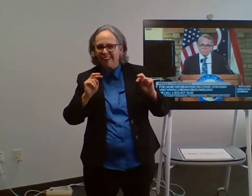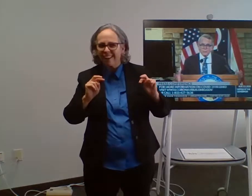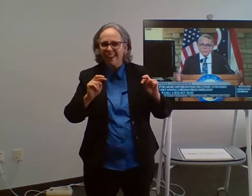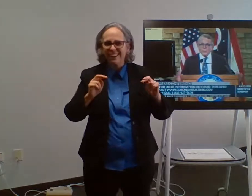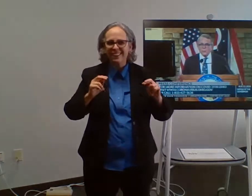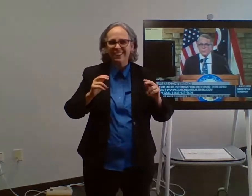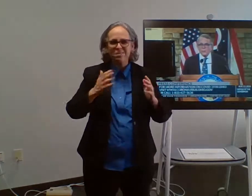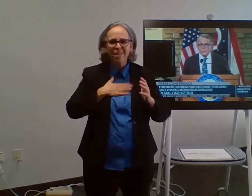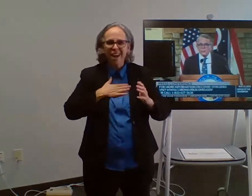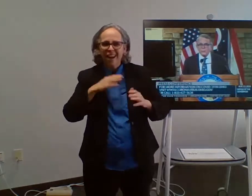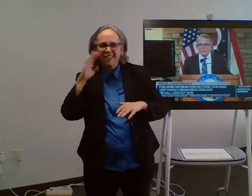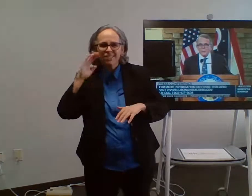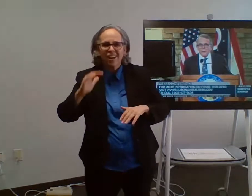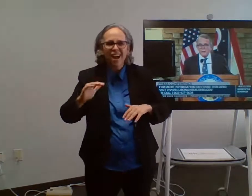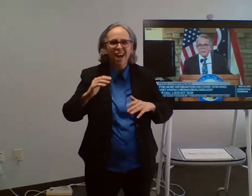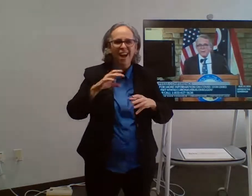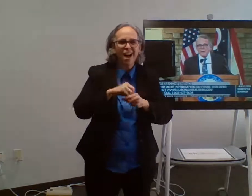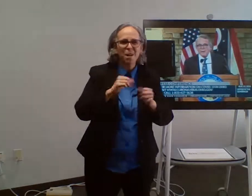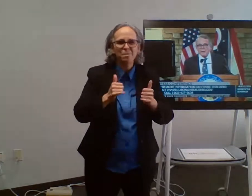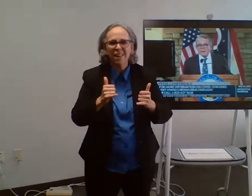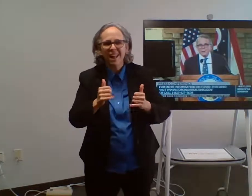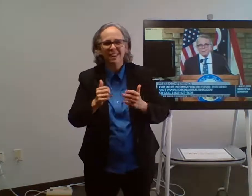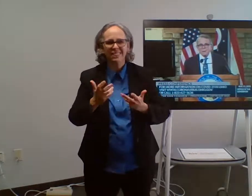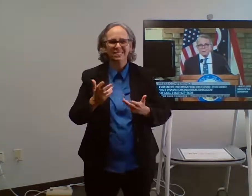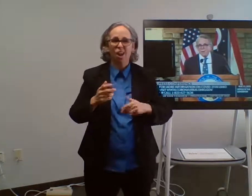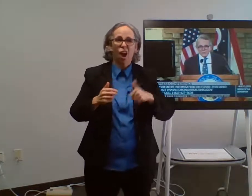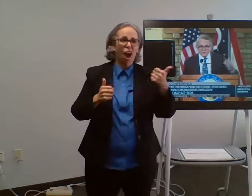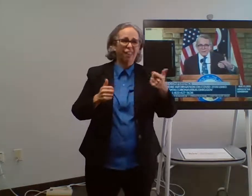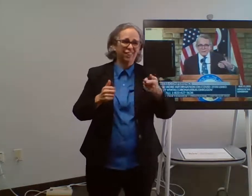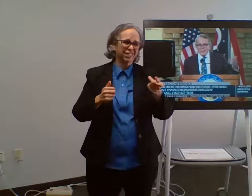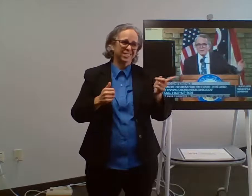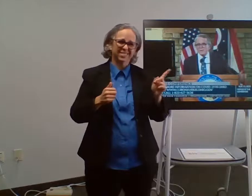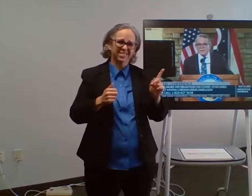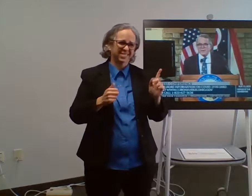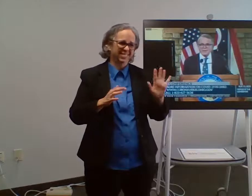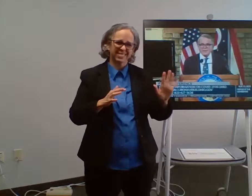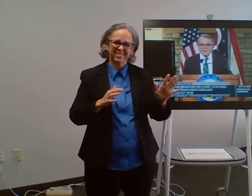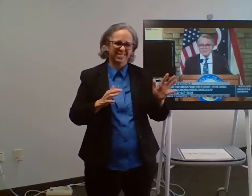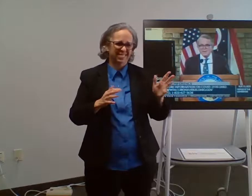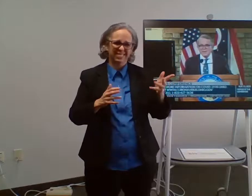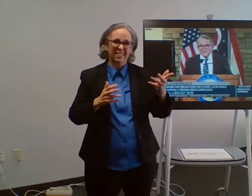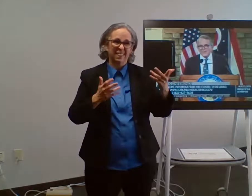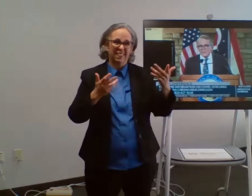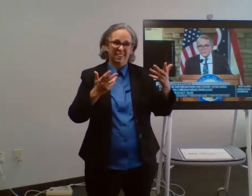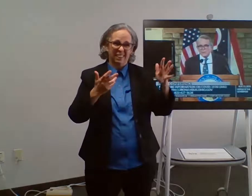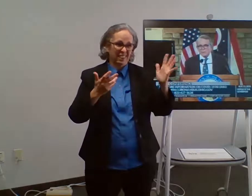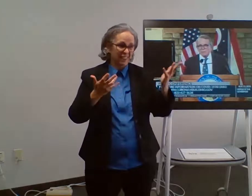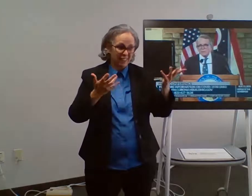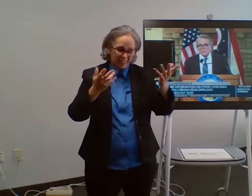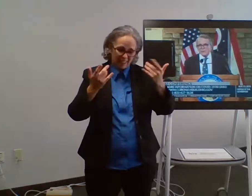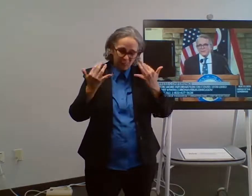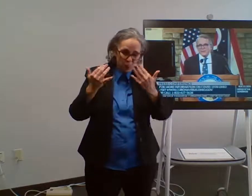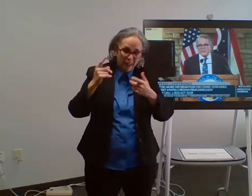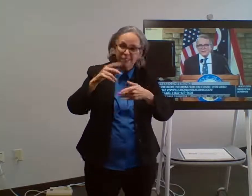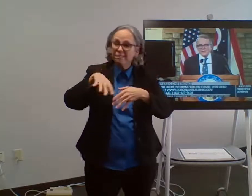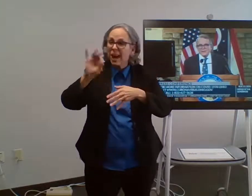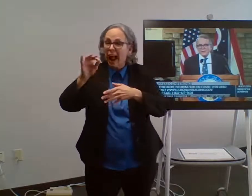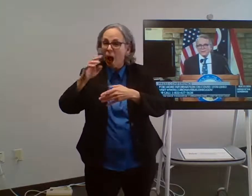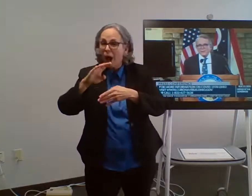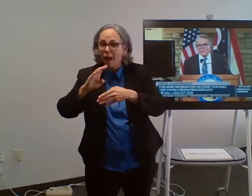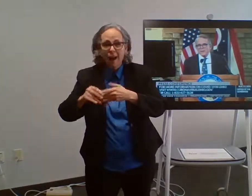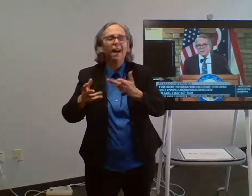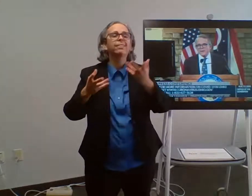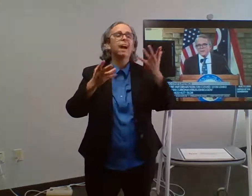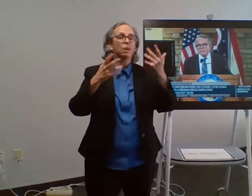us, we'll have to hear about the game, or maybe it'll be, we can pick it up on the internet,